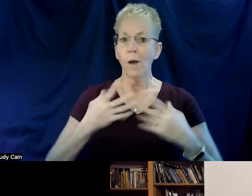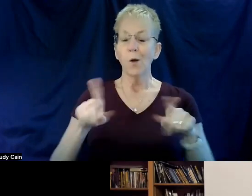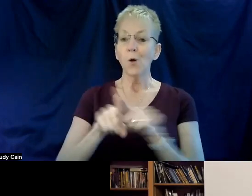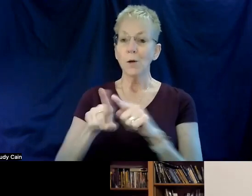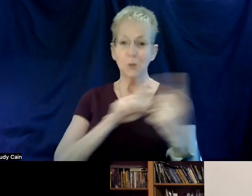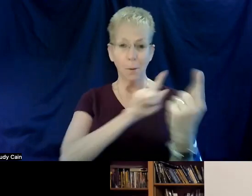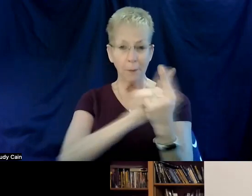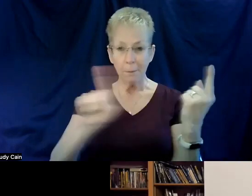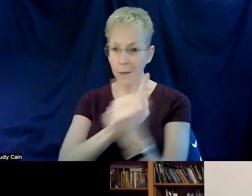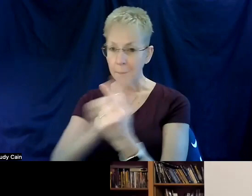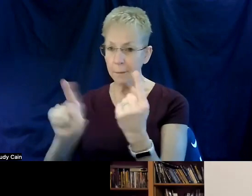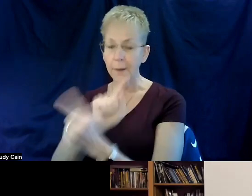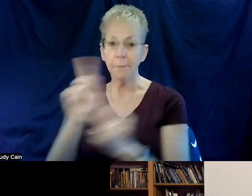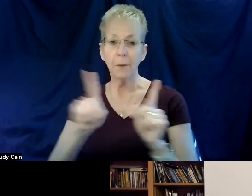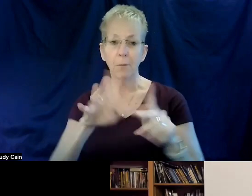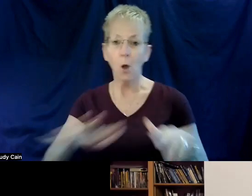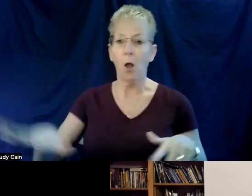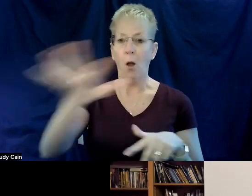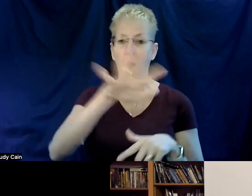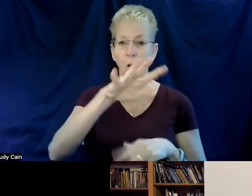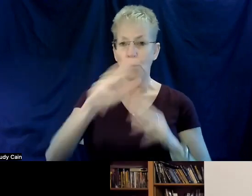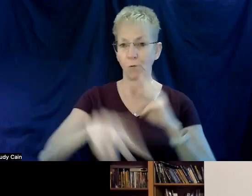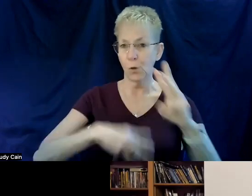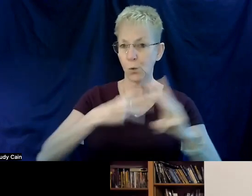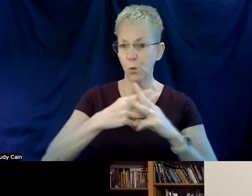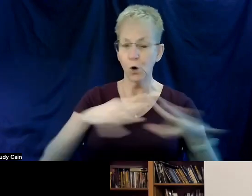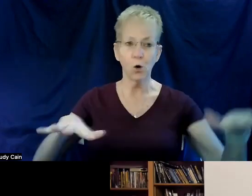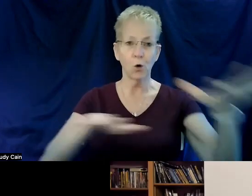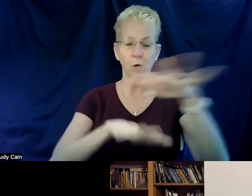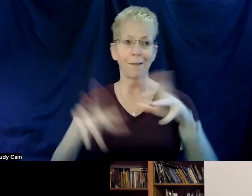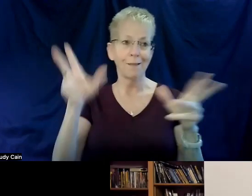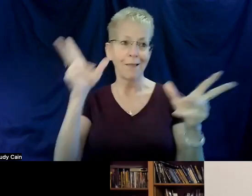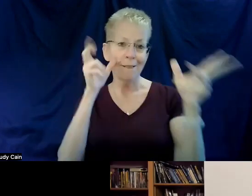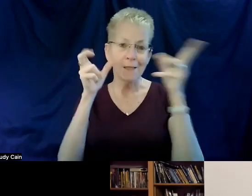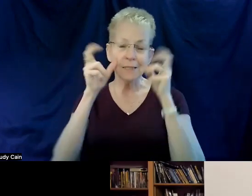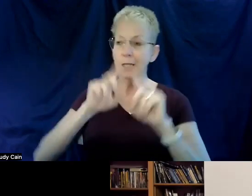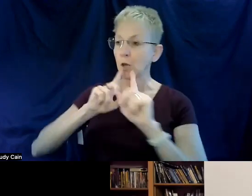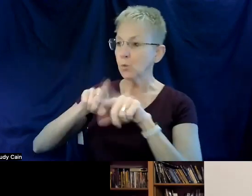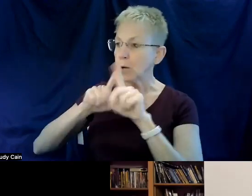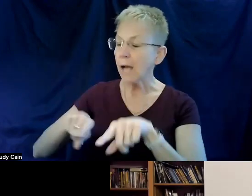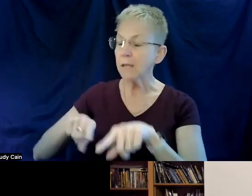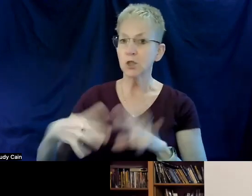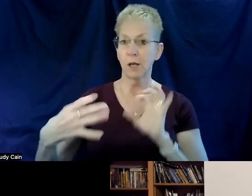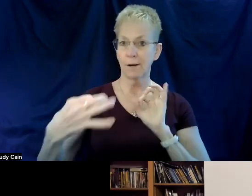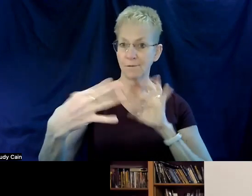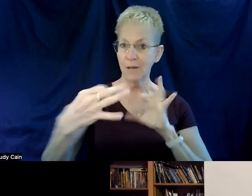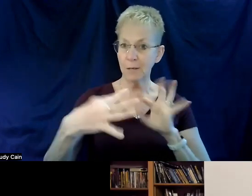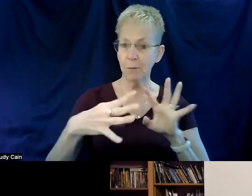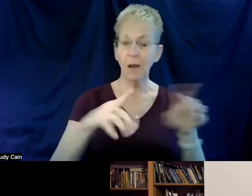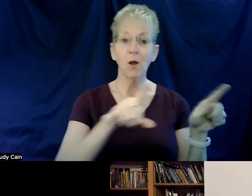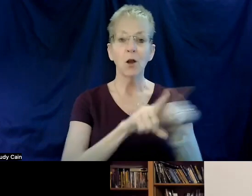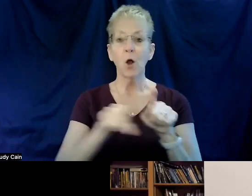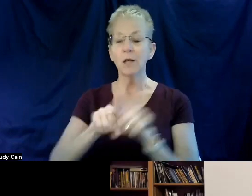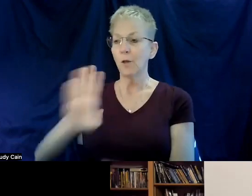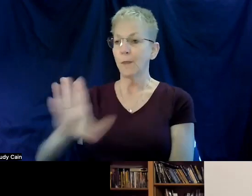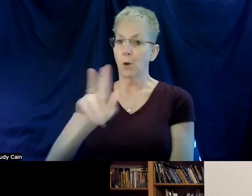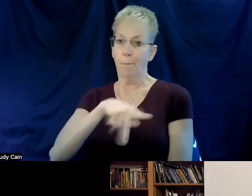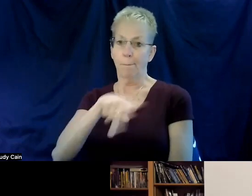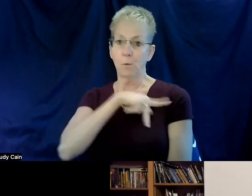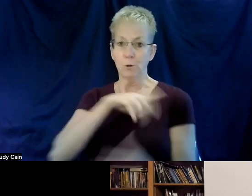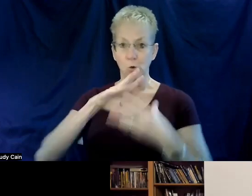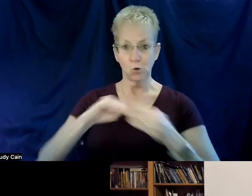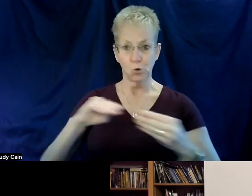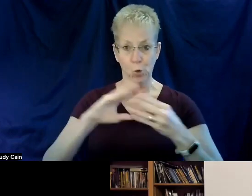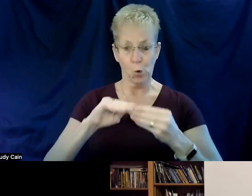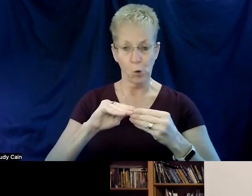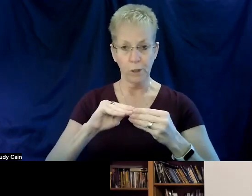the country and the world, listening to their reactions, feedback, and most importantly, their own stories.